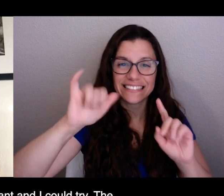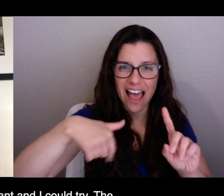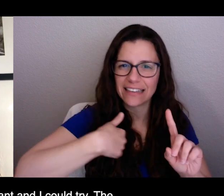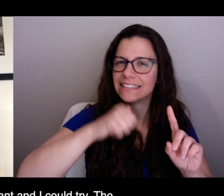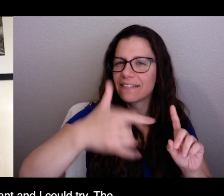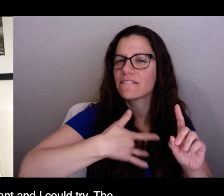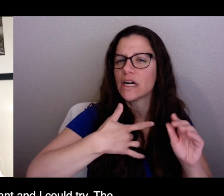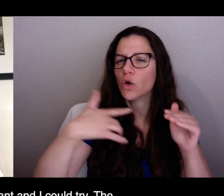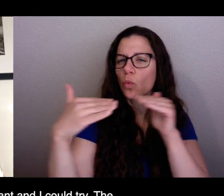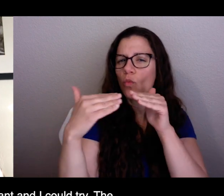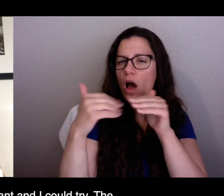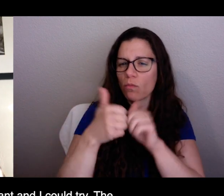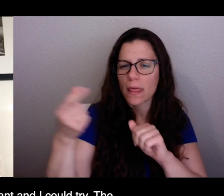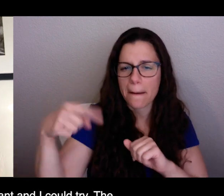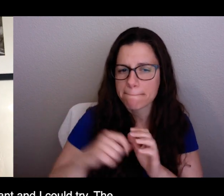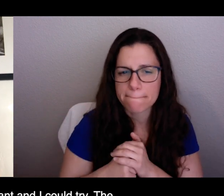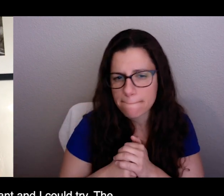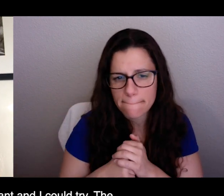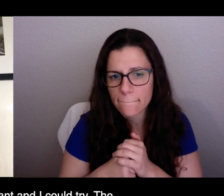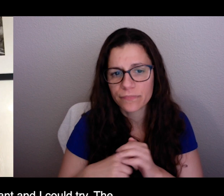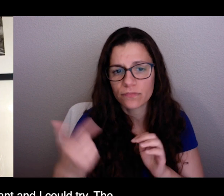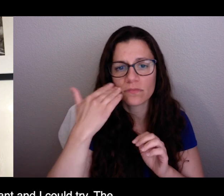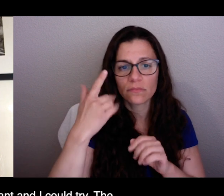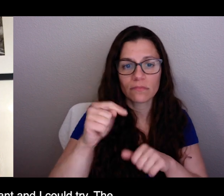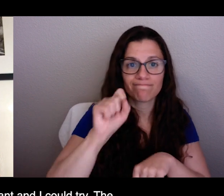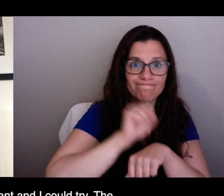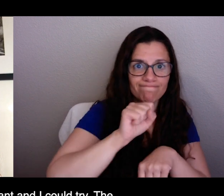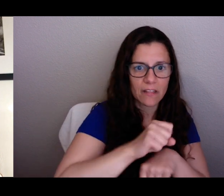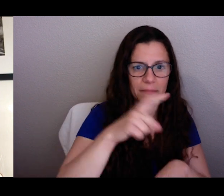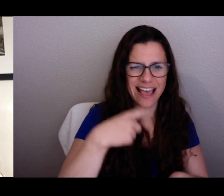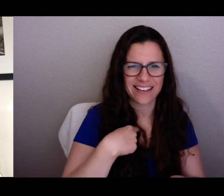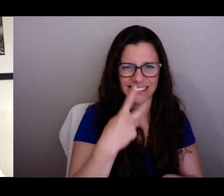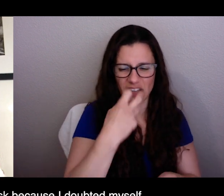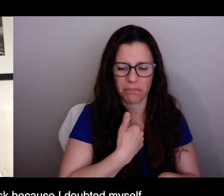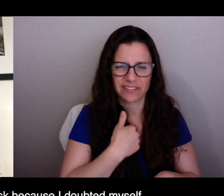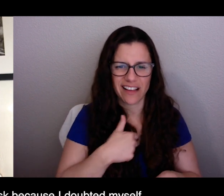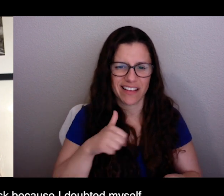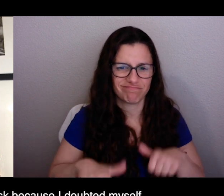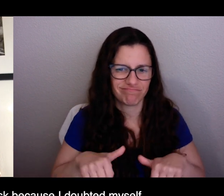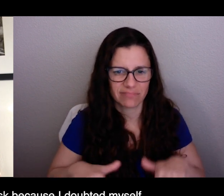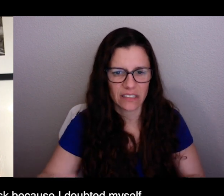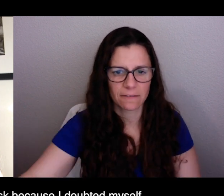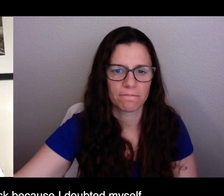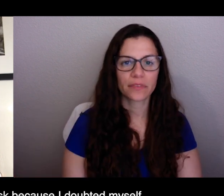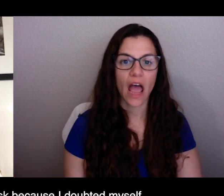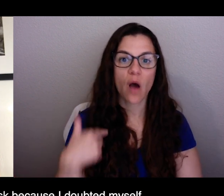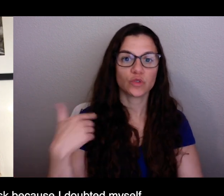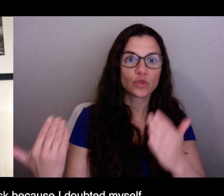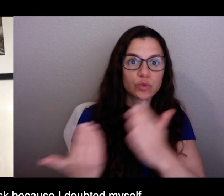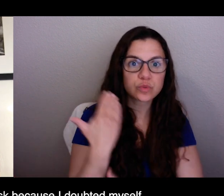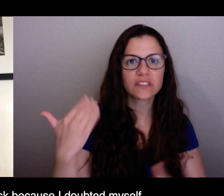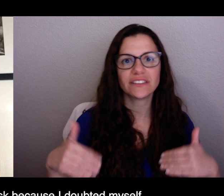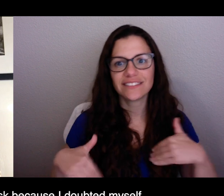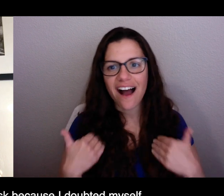I could try. The thing was, I did not really feel equal, to the task, because I